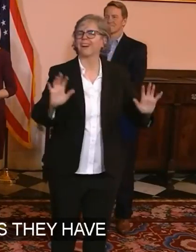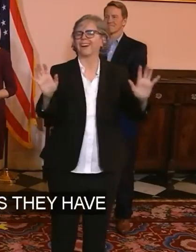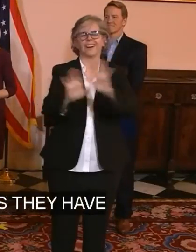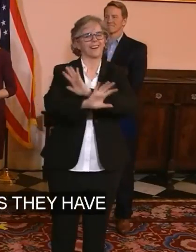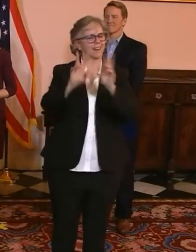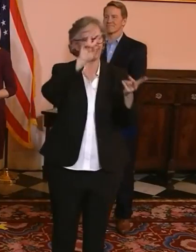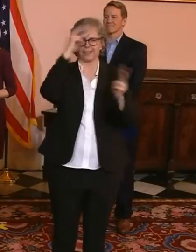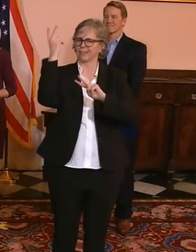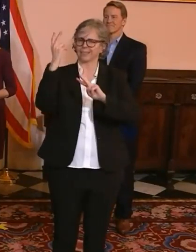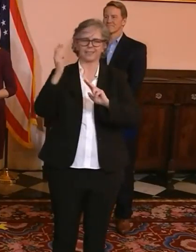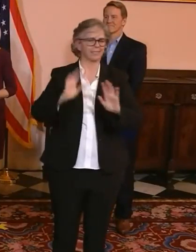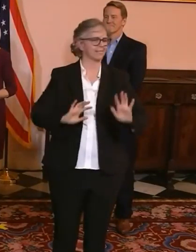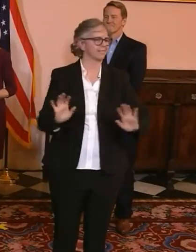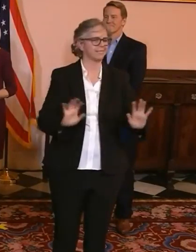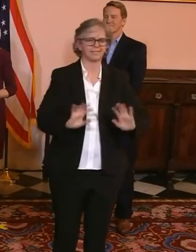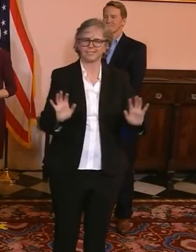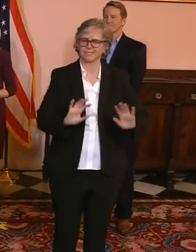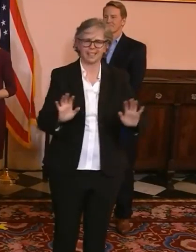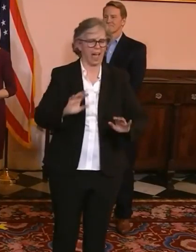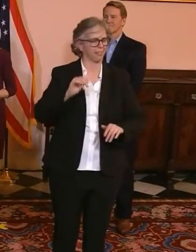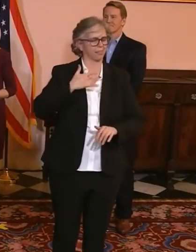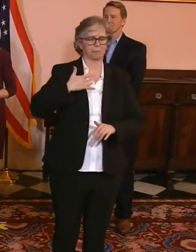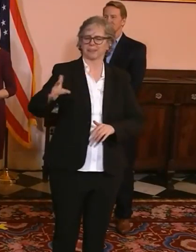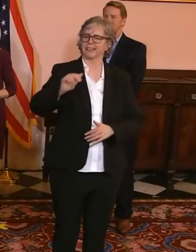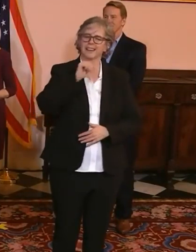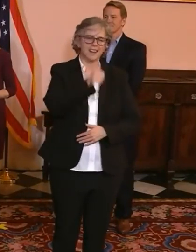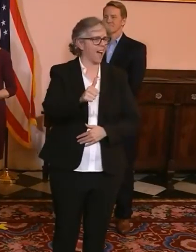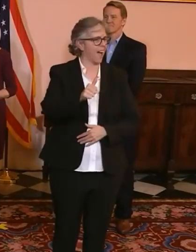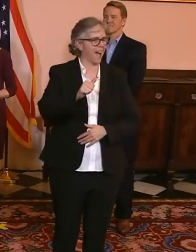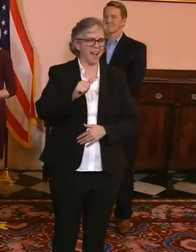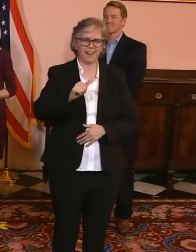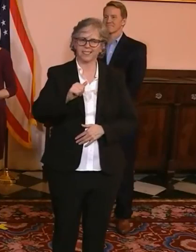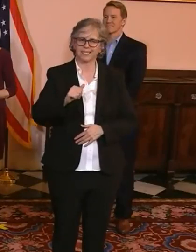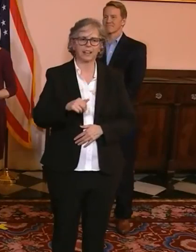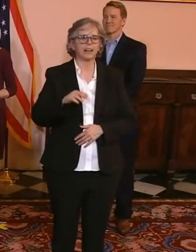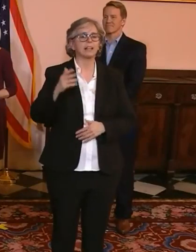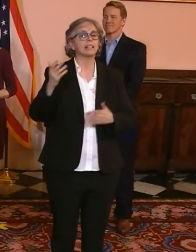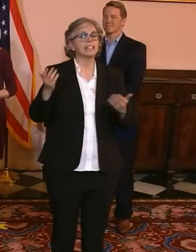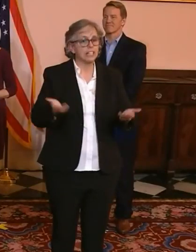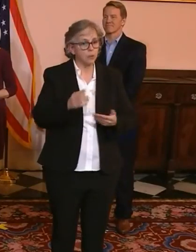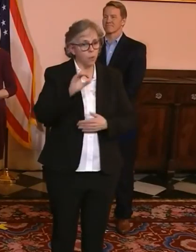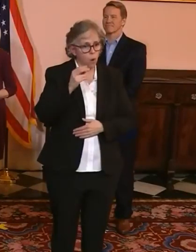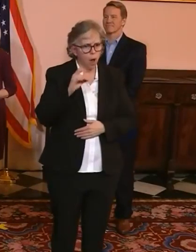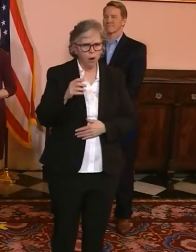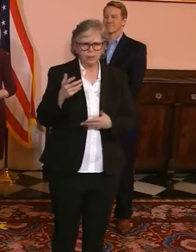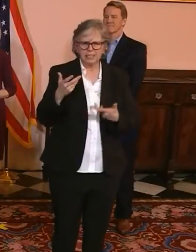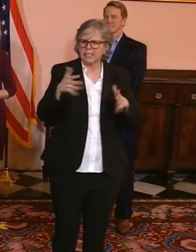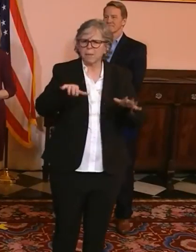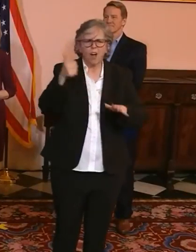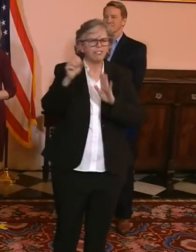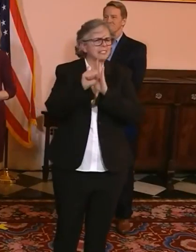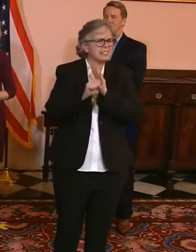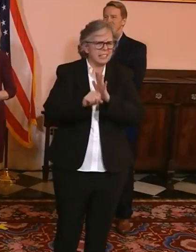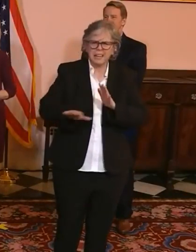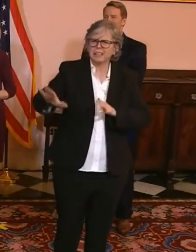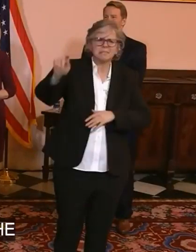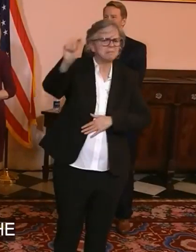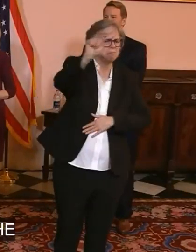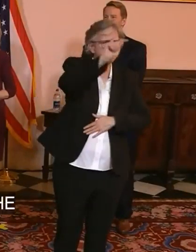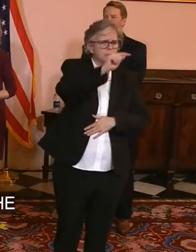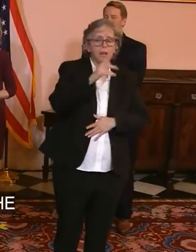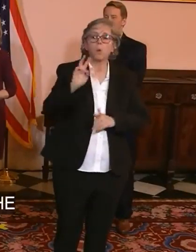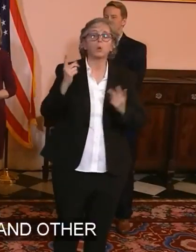the way the National Guard is usually used in the state of Ohio and other states is to help us, assist us,